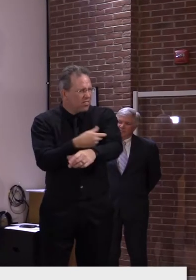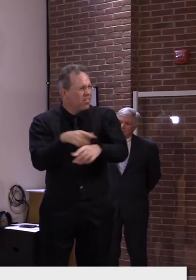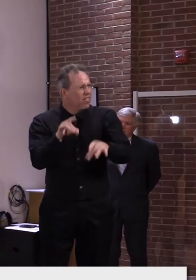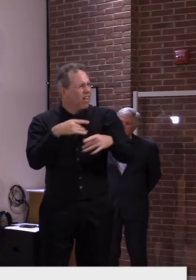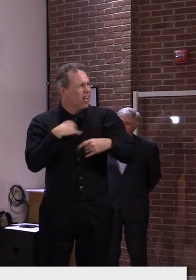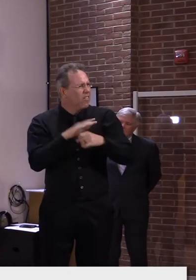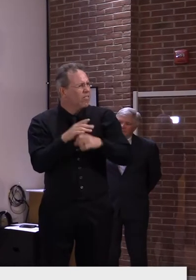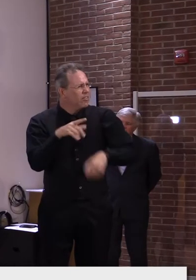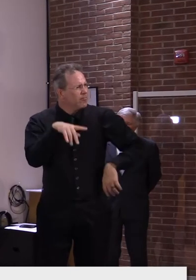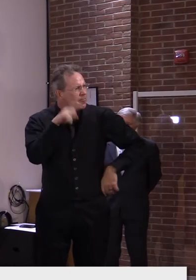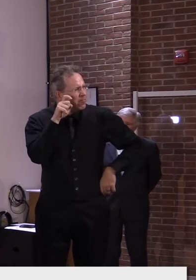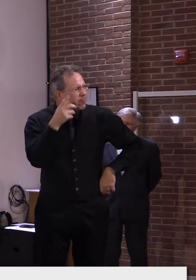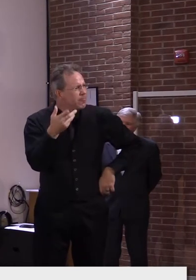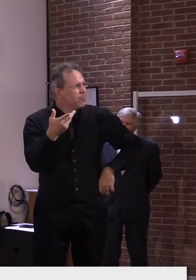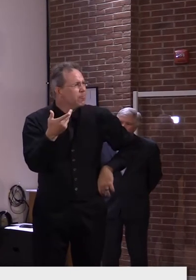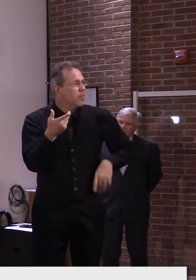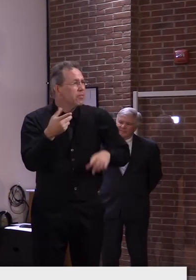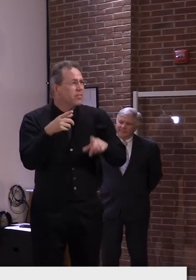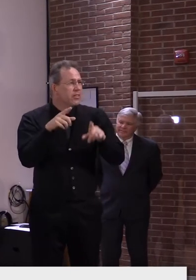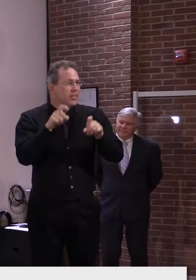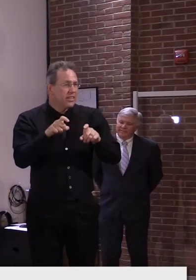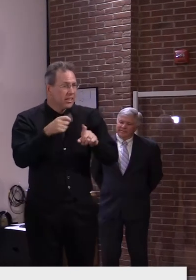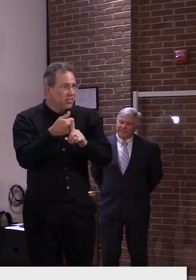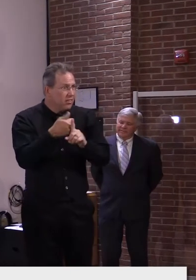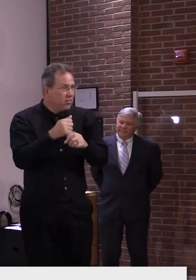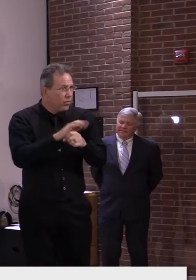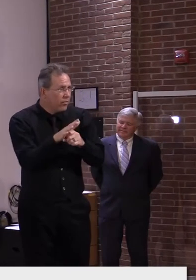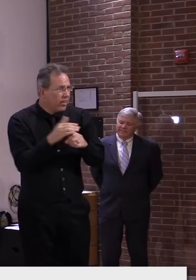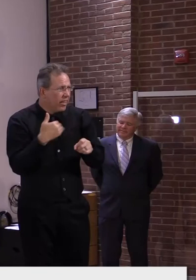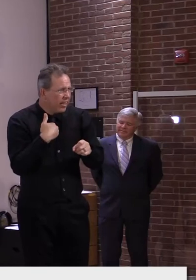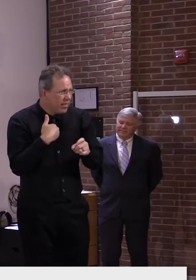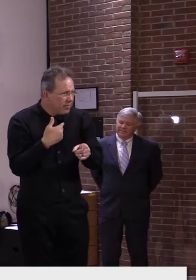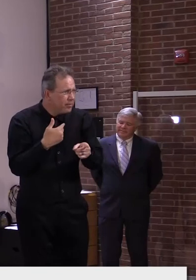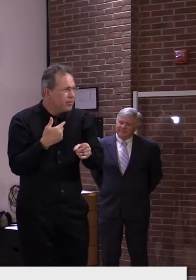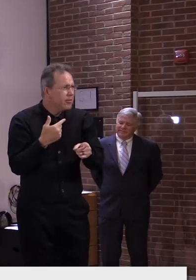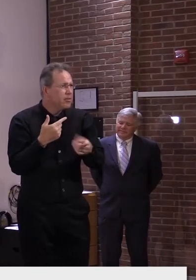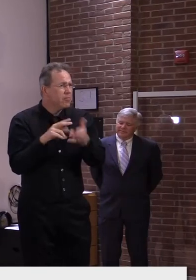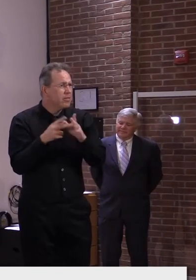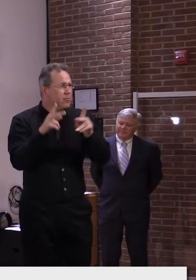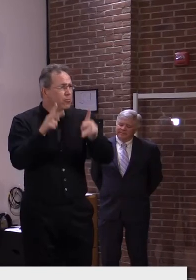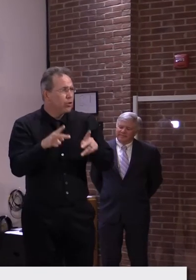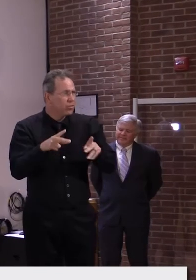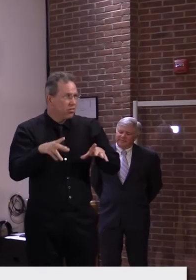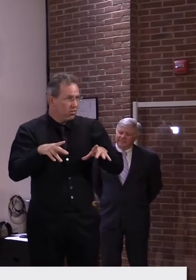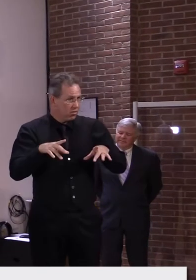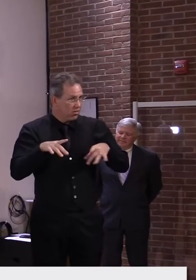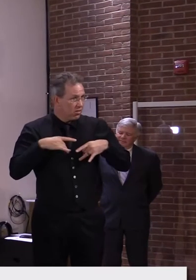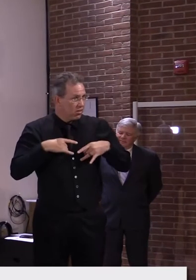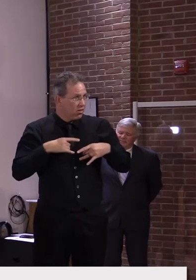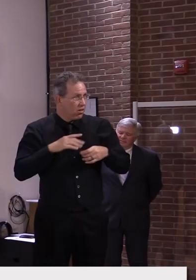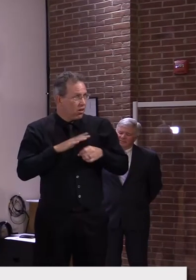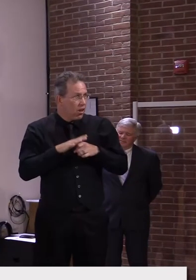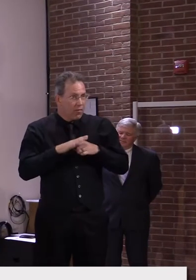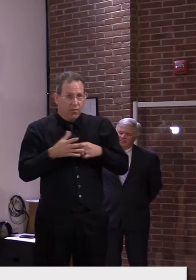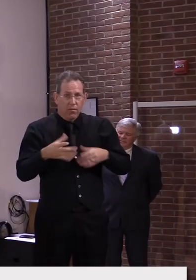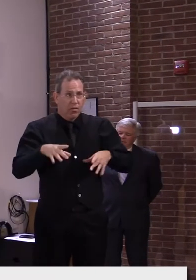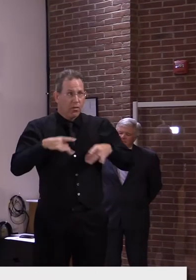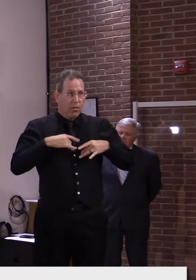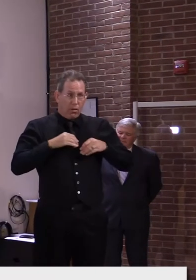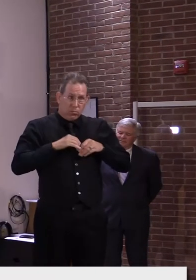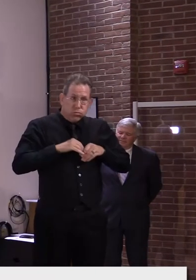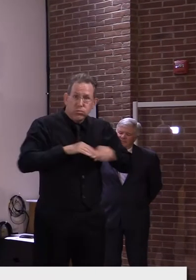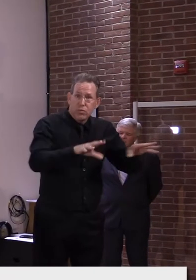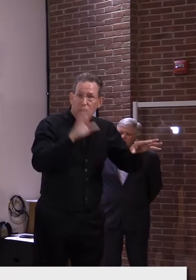viable virus that could infect other people and cause severe illness, or did it mean they just